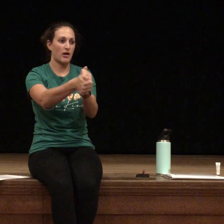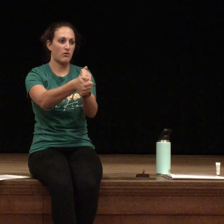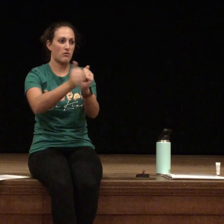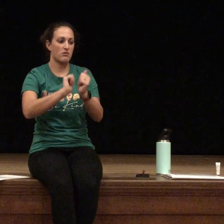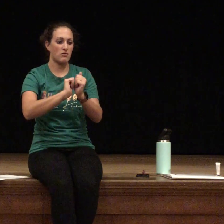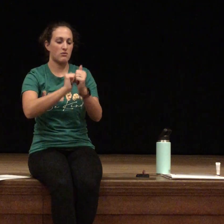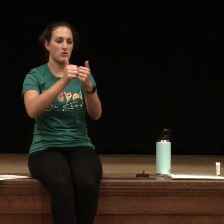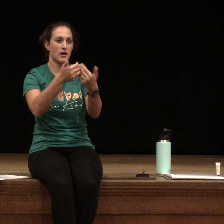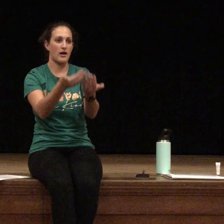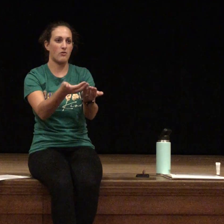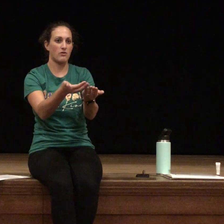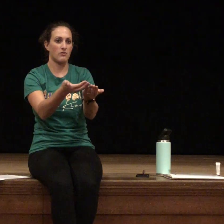How or how.